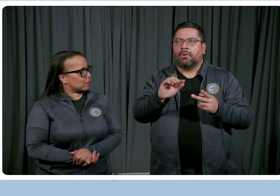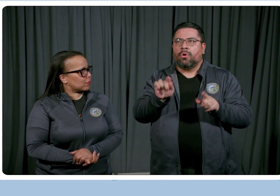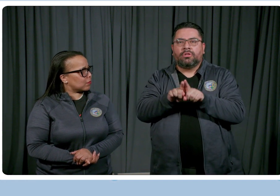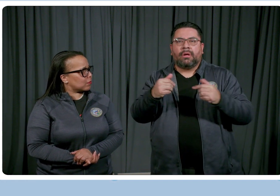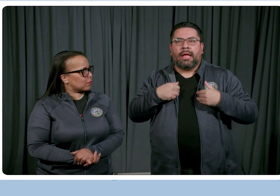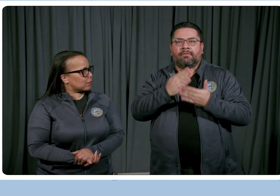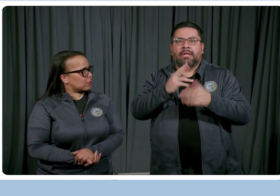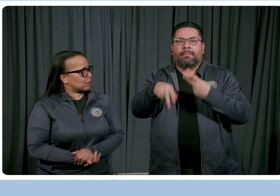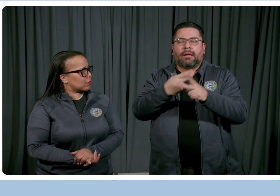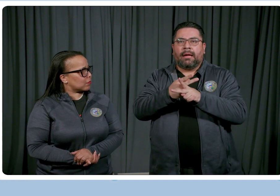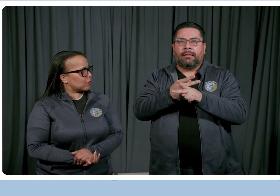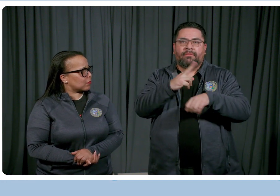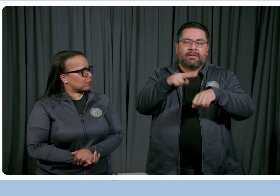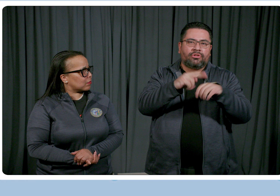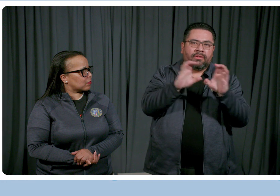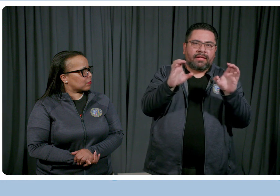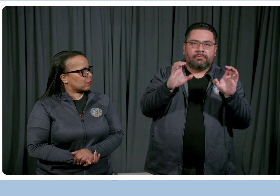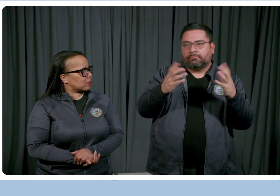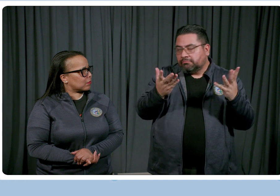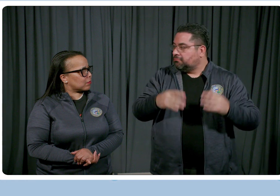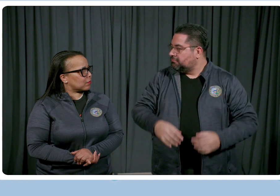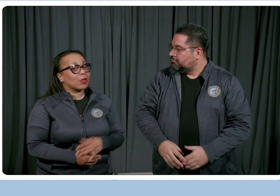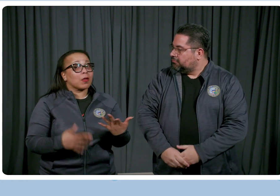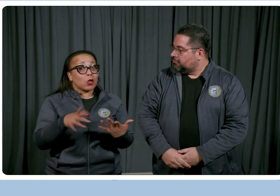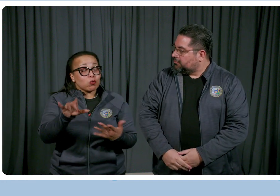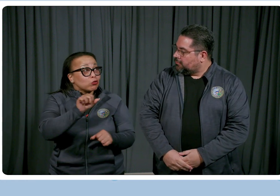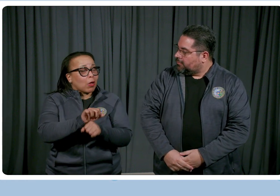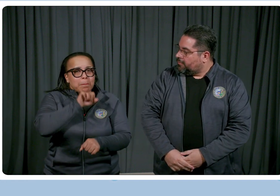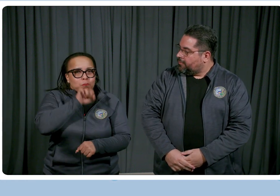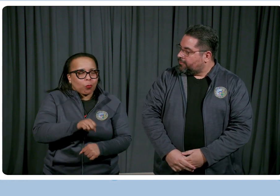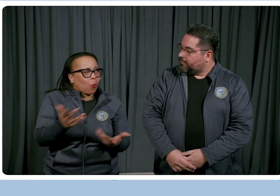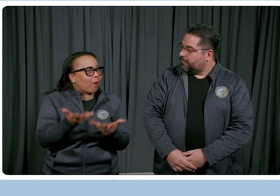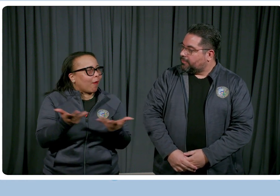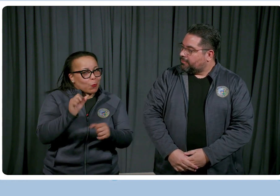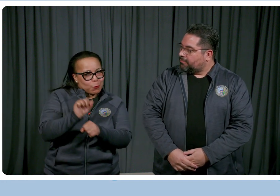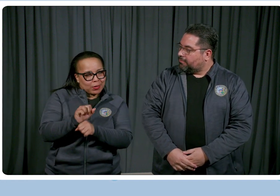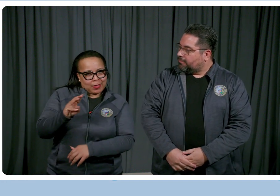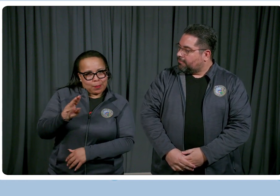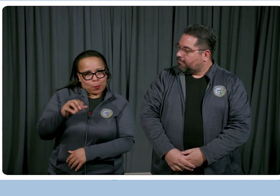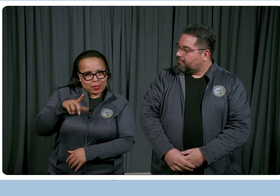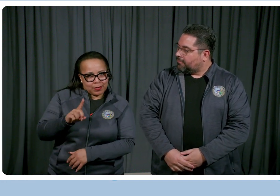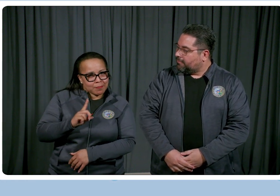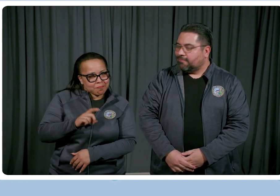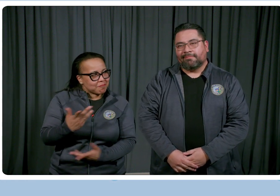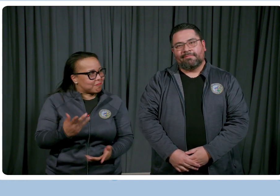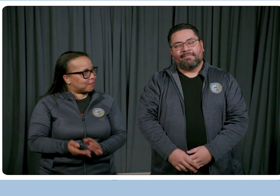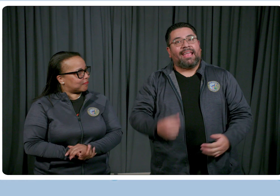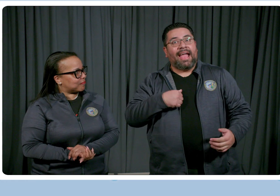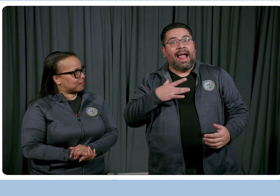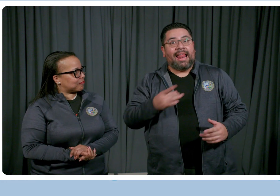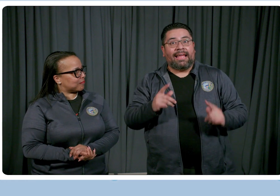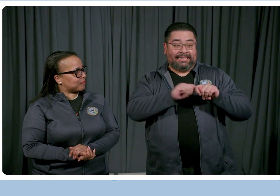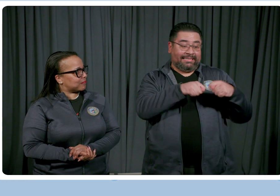have some kind of national certification or credentialing. What do you really like about your job and working at MOPD? I